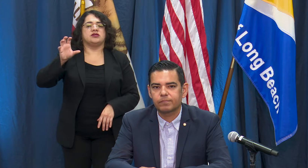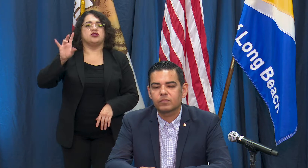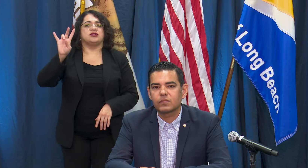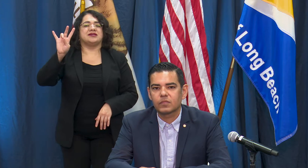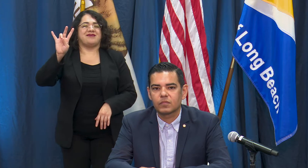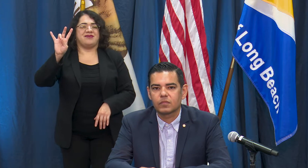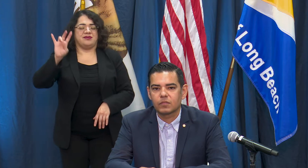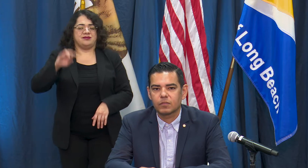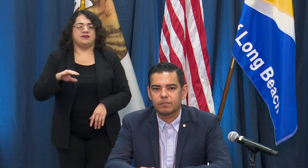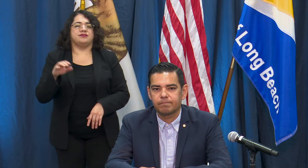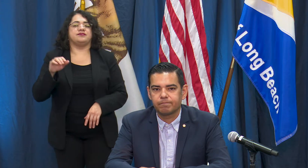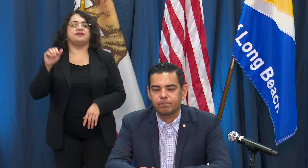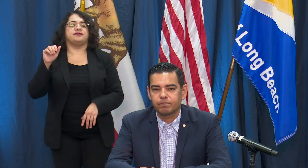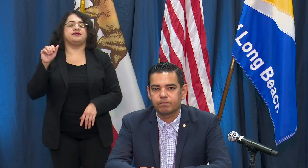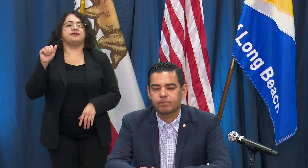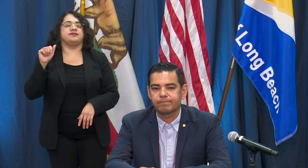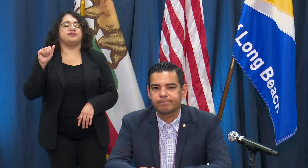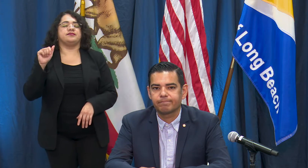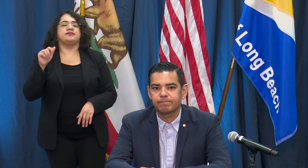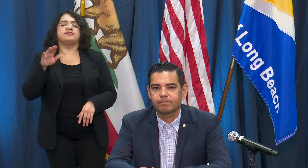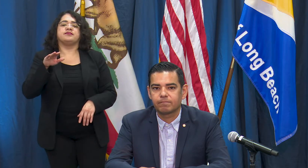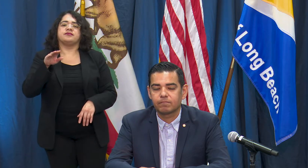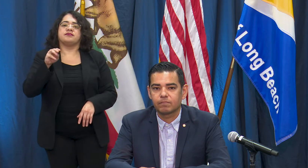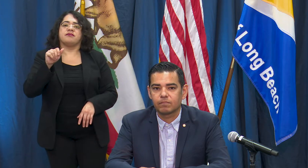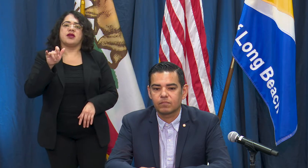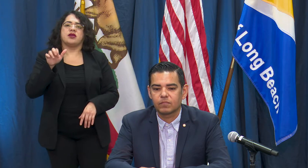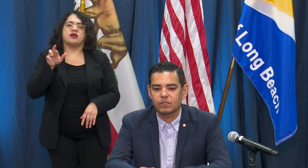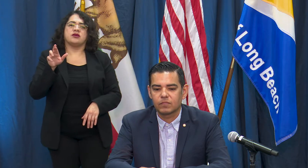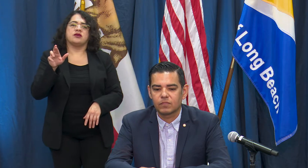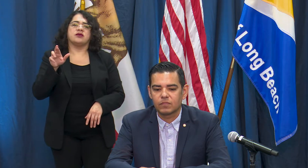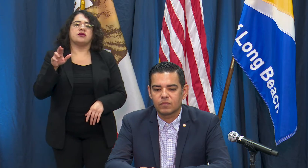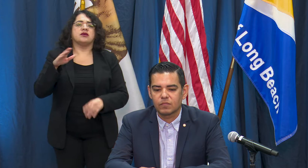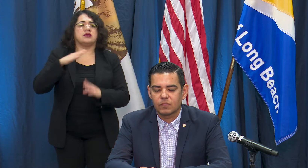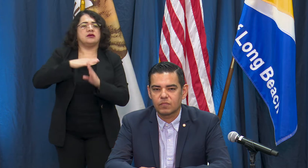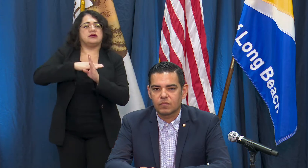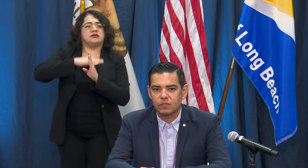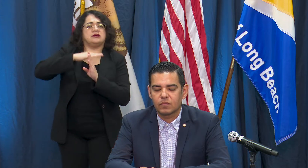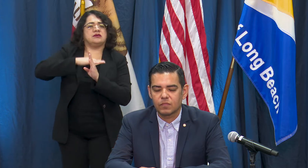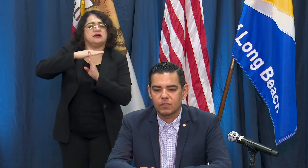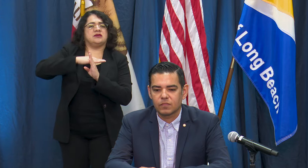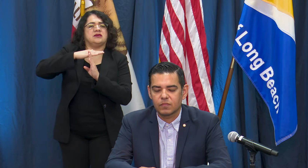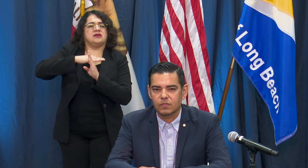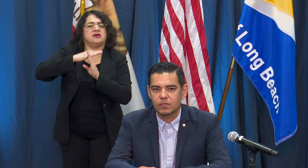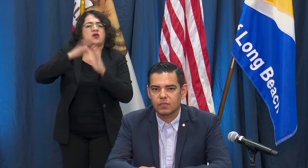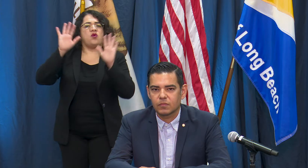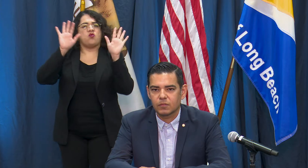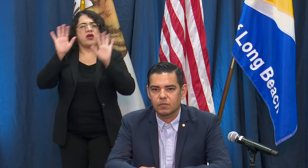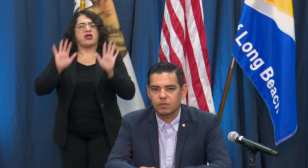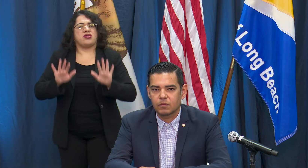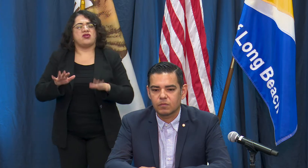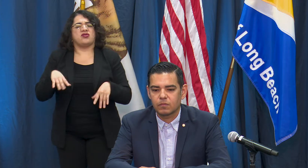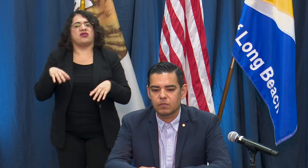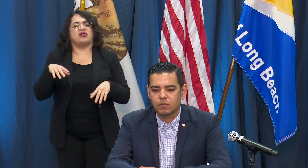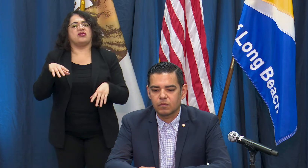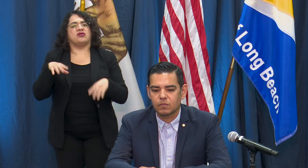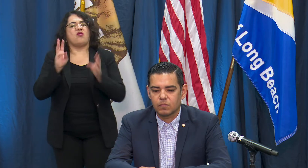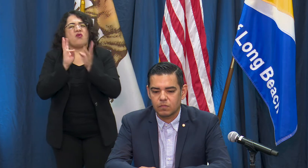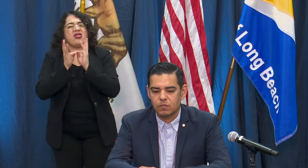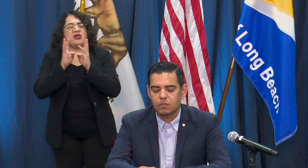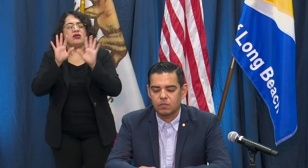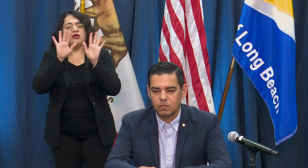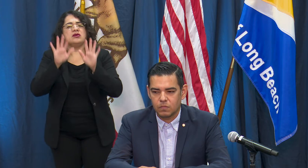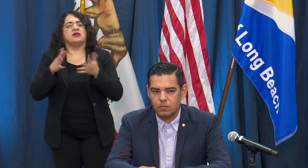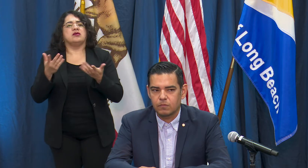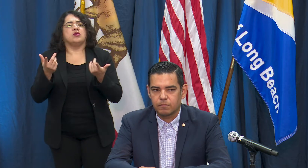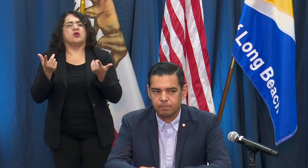this question is for the mayor. As temperatures, I guess, begin to rise over the next week or so, what is happening with the city's cooling centers